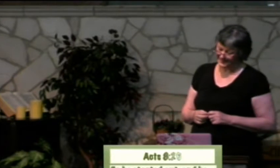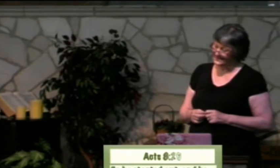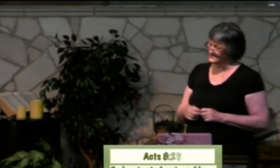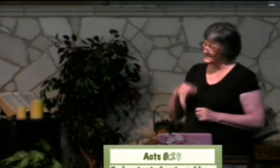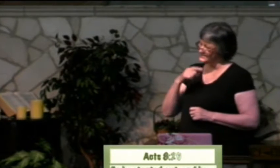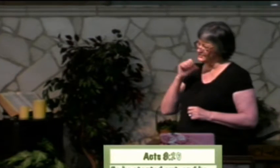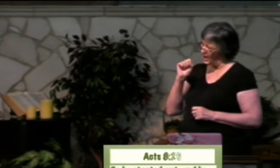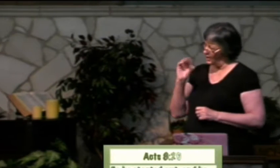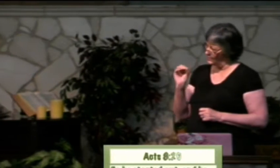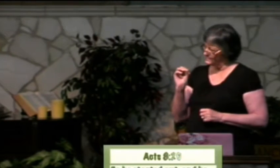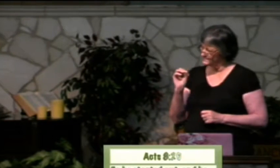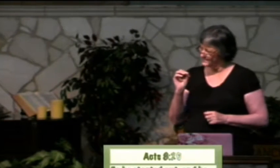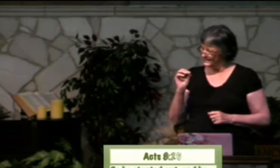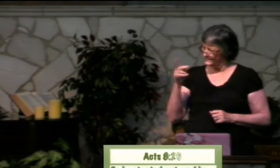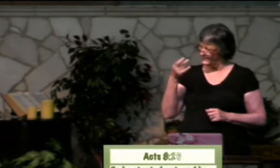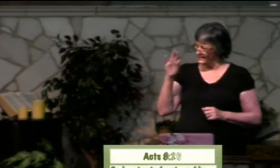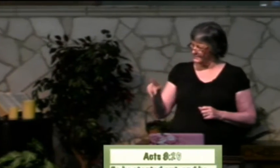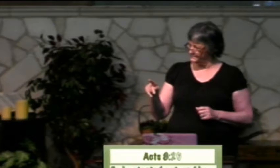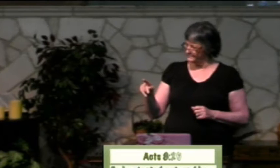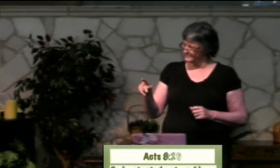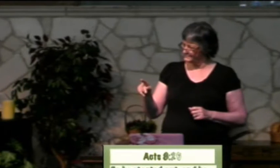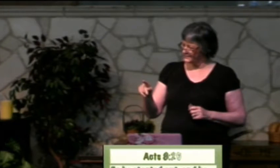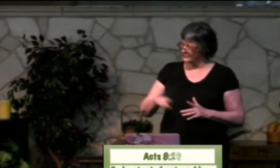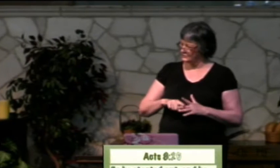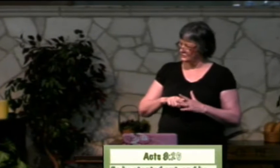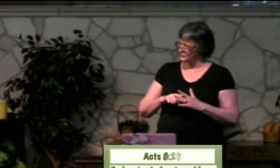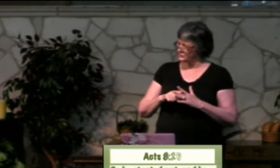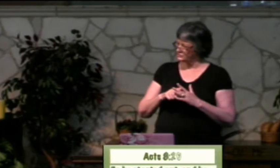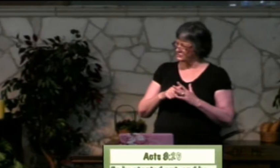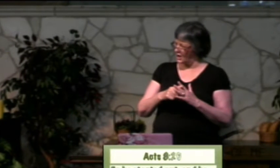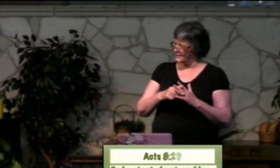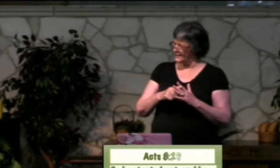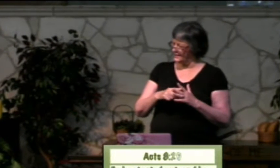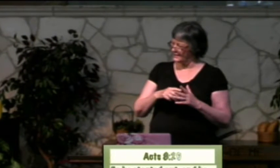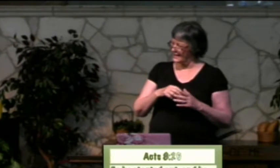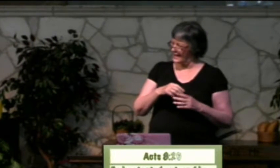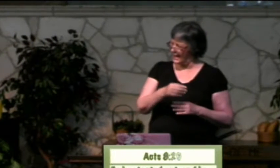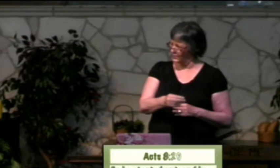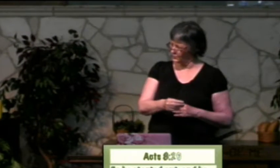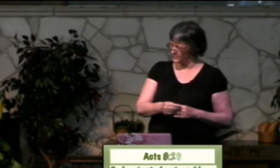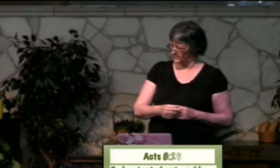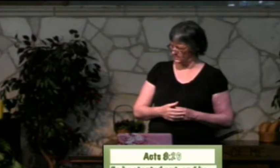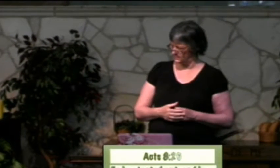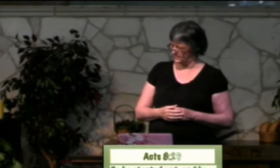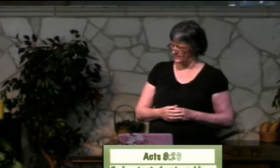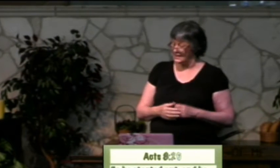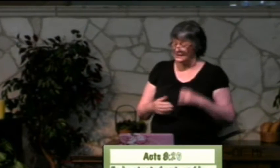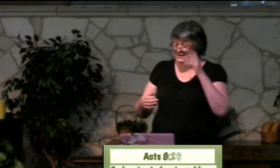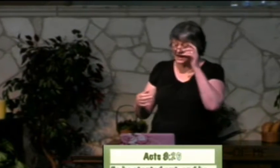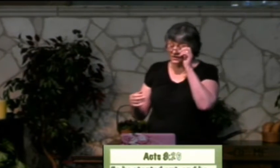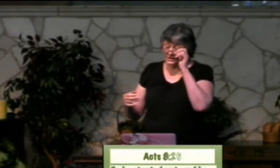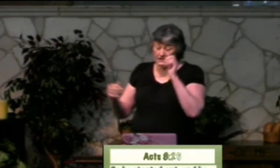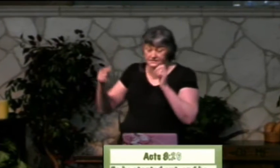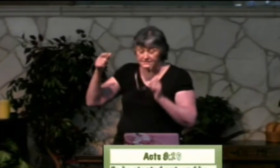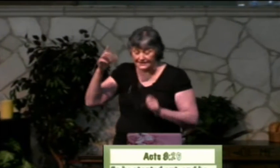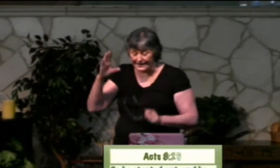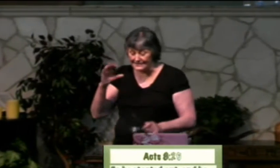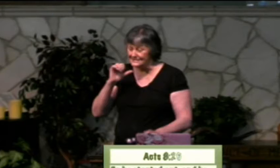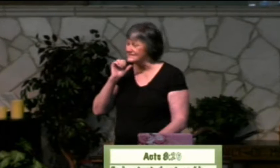It says, so Philip started out. Now, God did